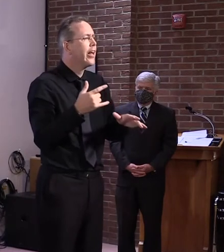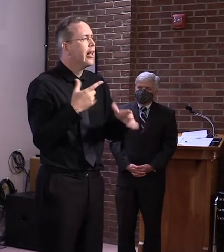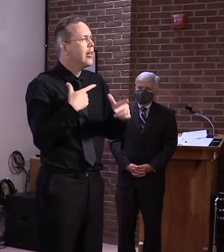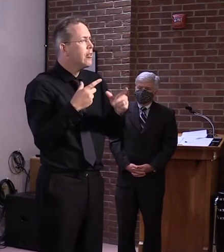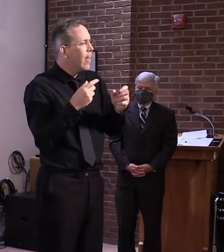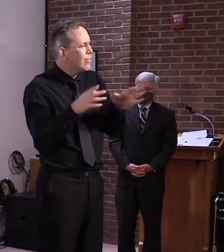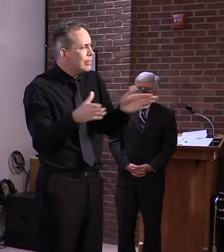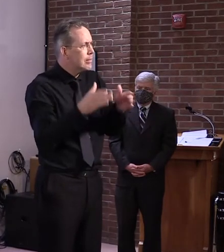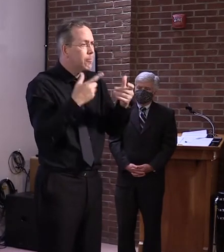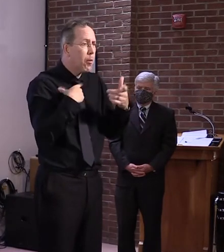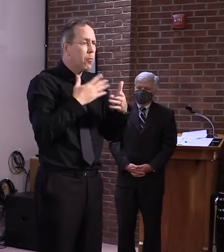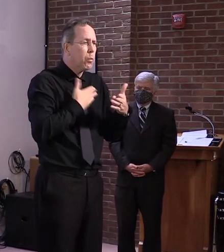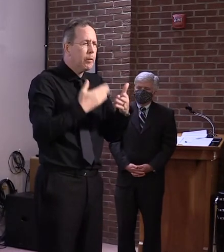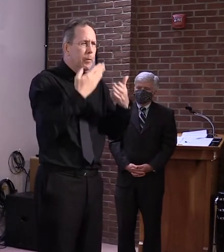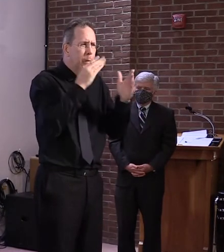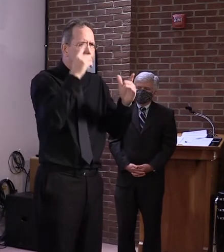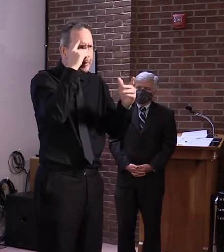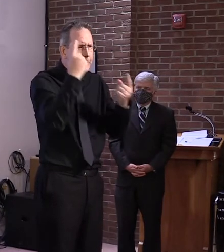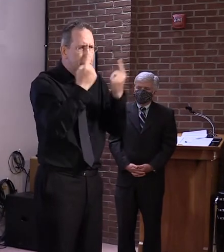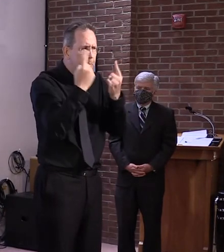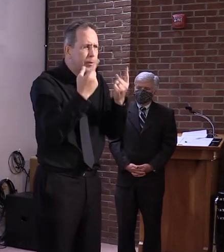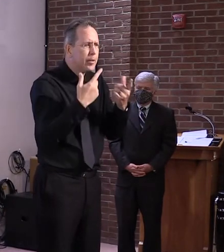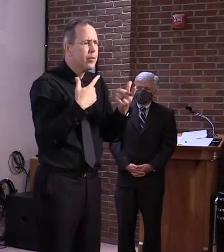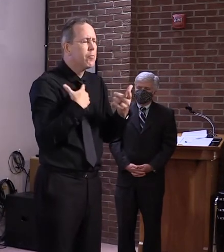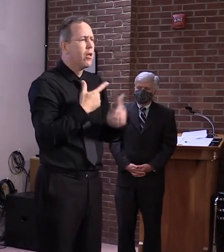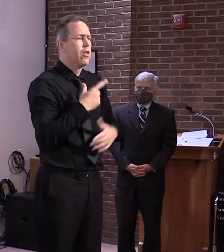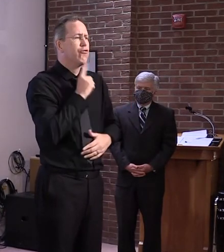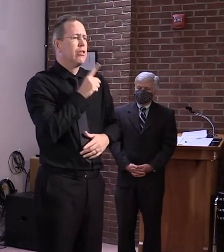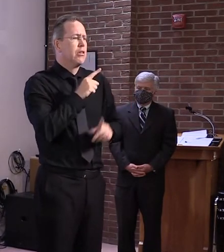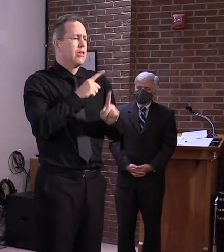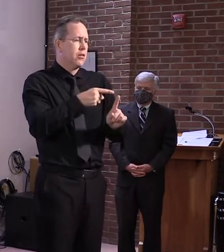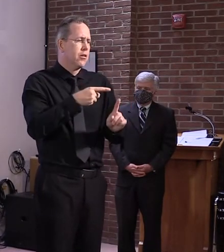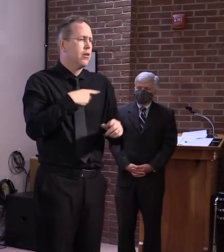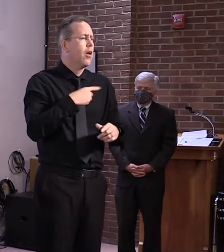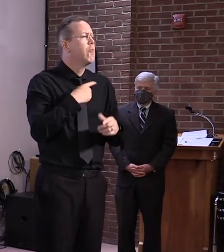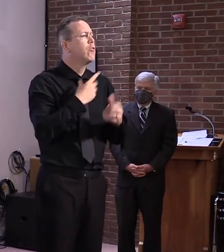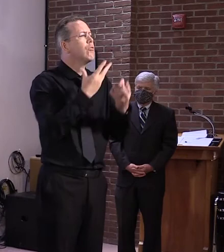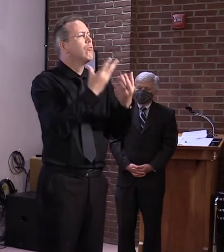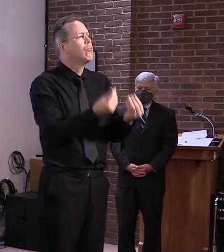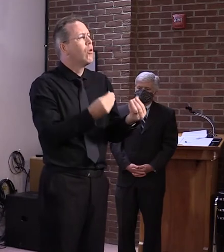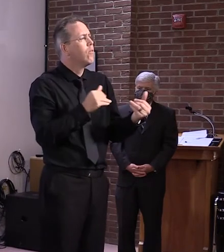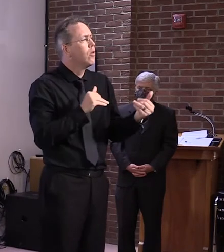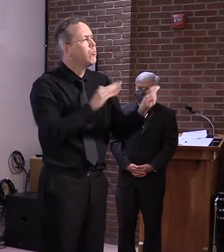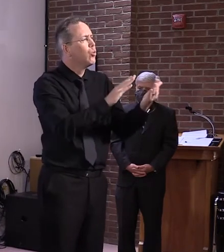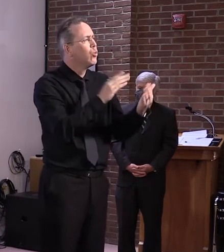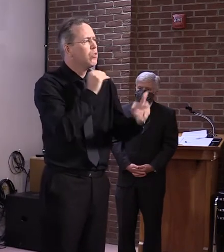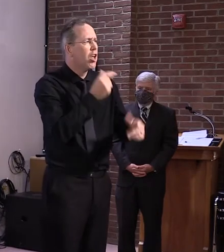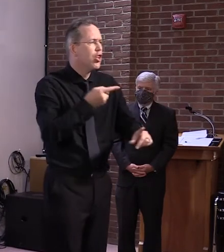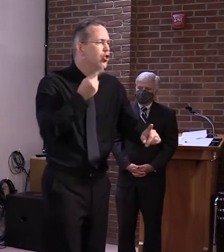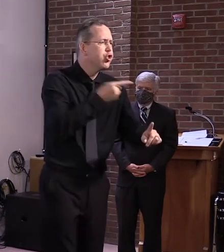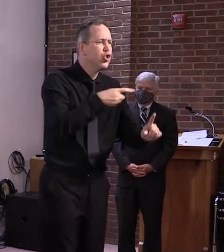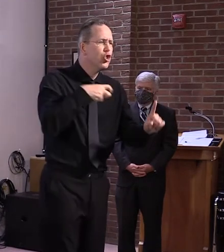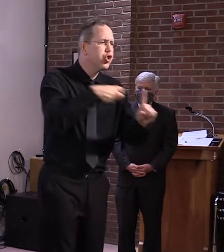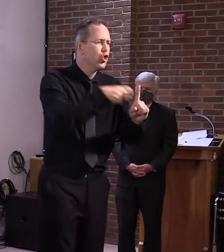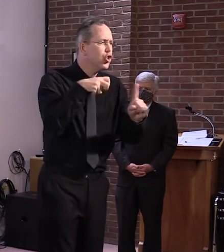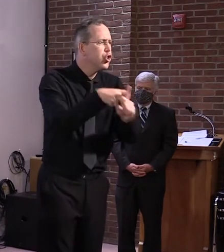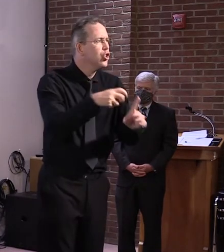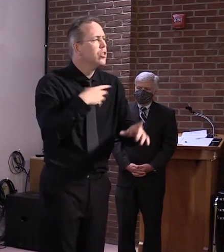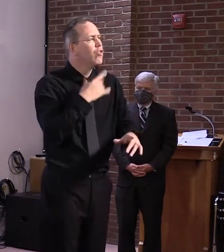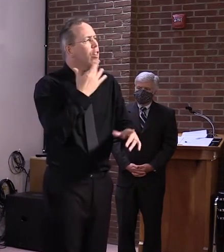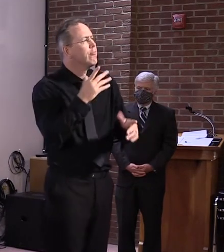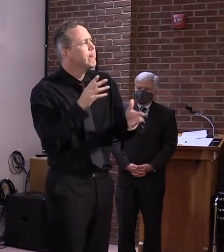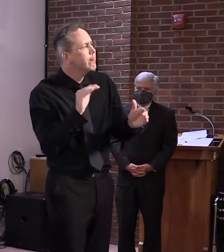don't think it's necessary. I'd rather take the other approach, and the same approach that we've taken thus far, and have